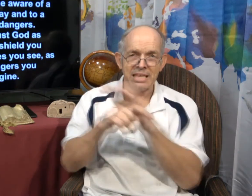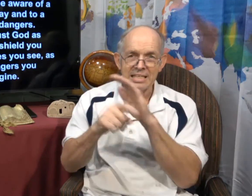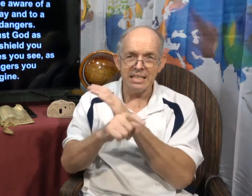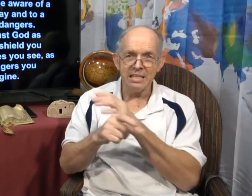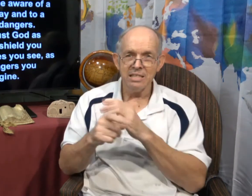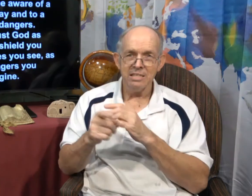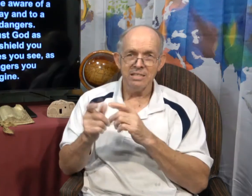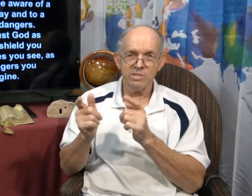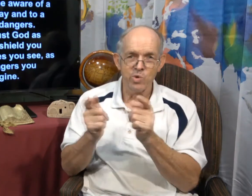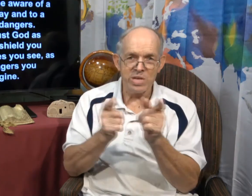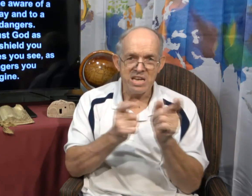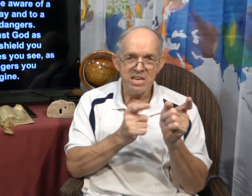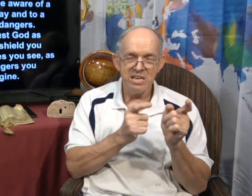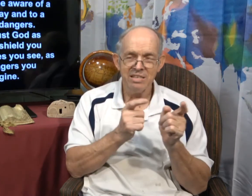killing, shooting,